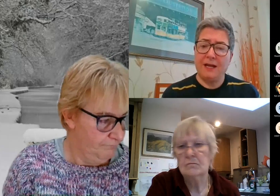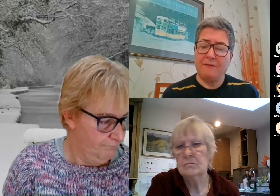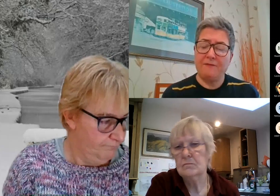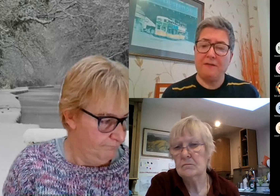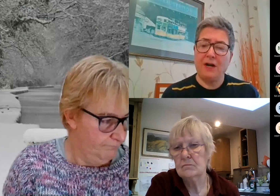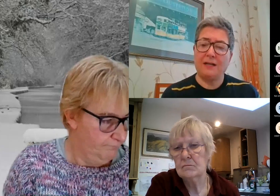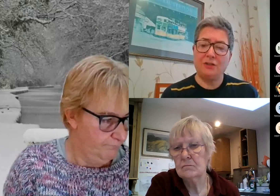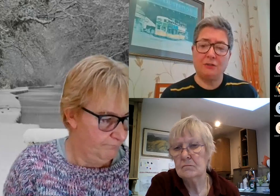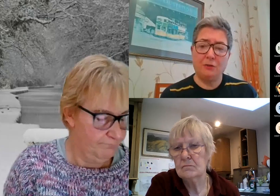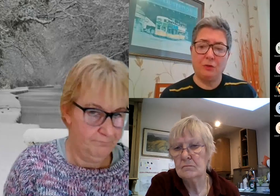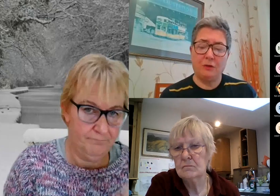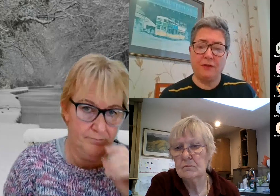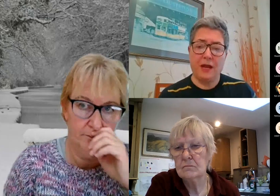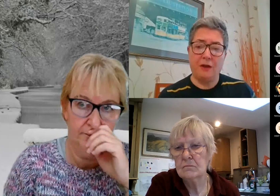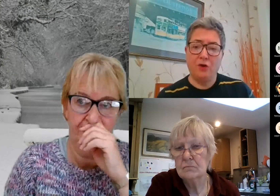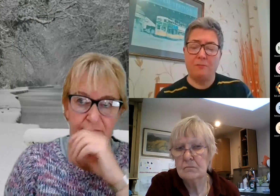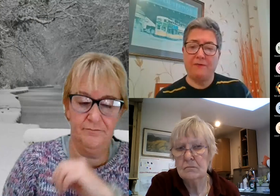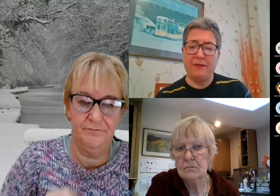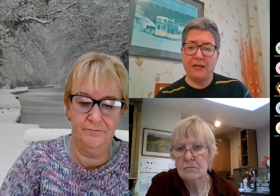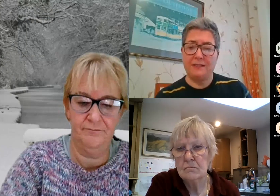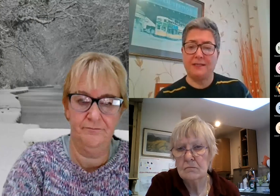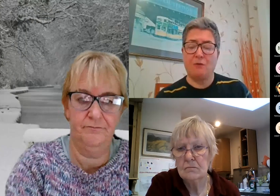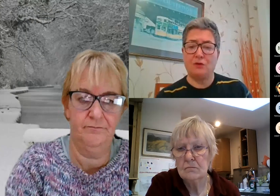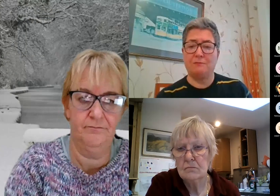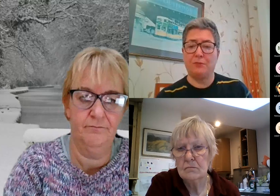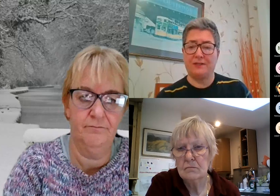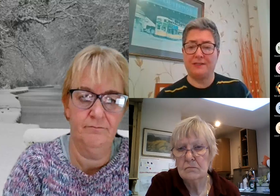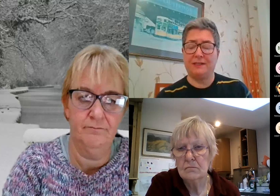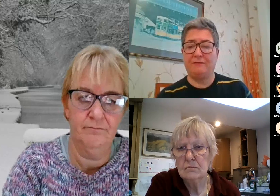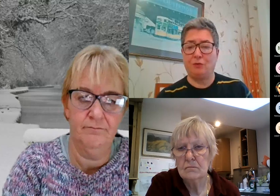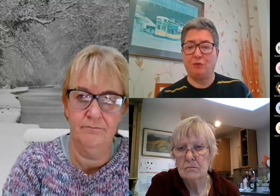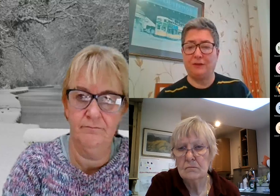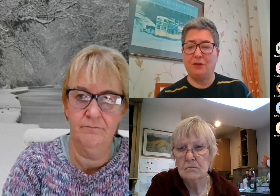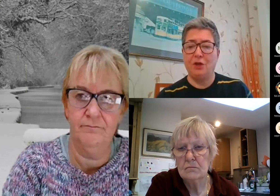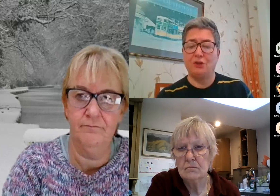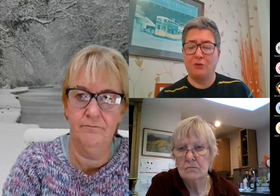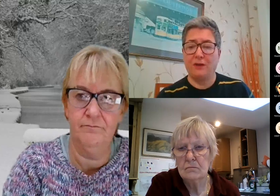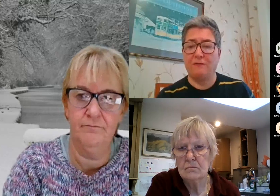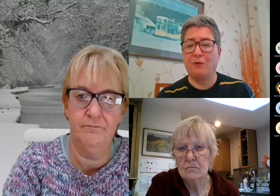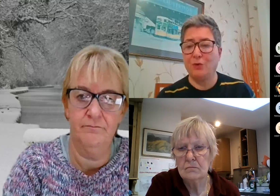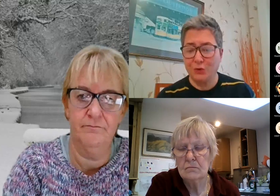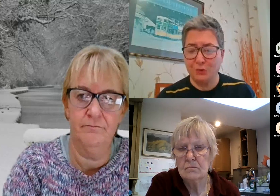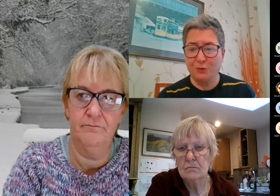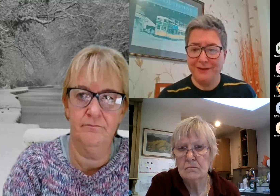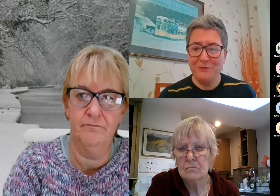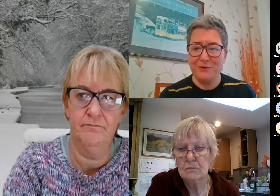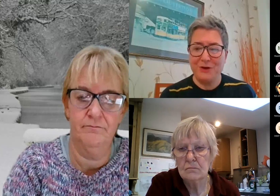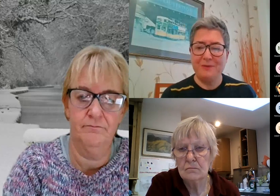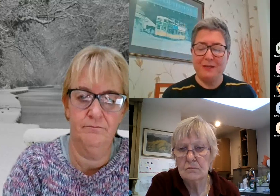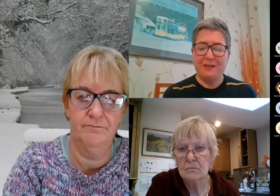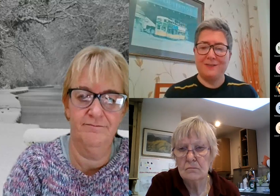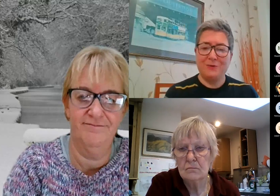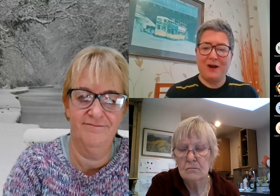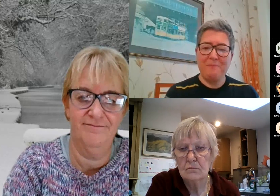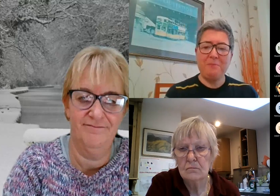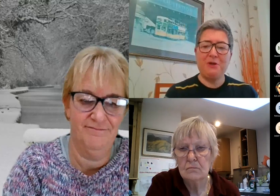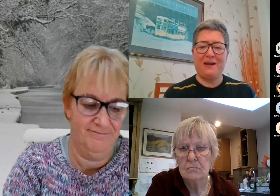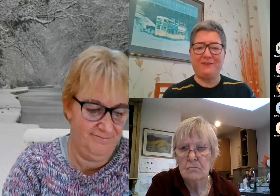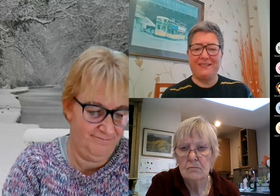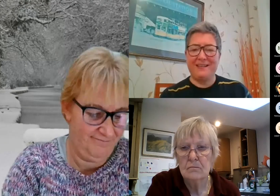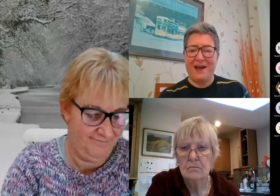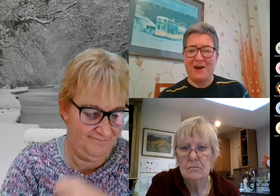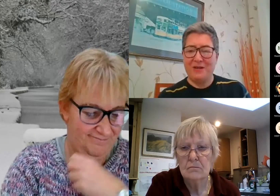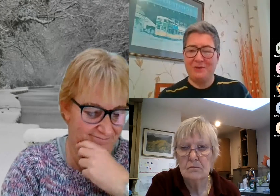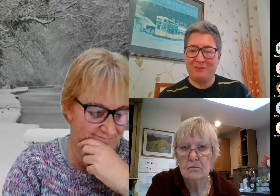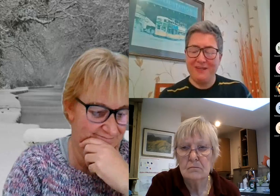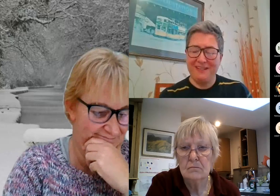I have to say I have never had to look for the outcome of a case that I wasn't personally involved in, so therefore got told the outcome. So I'm